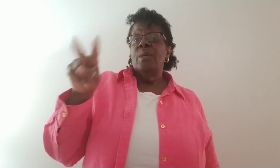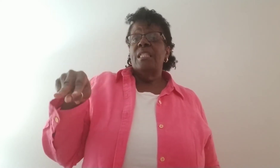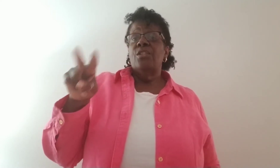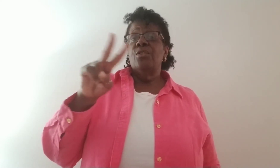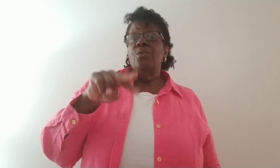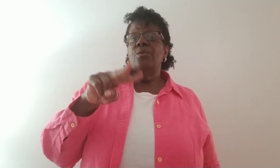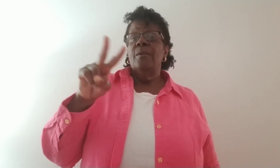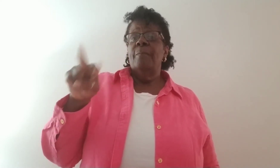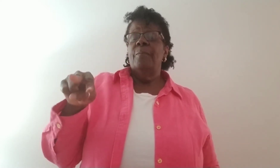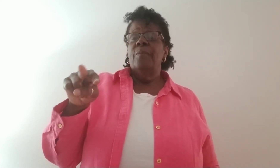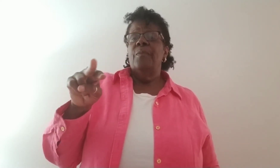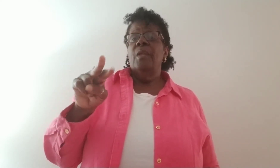22,